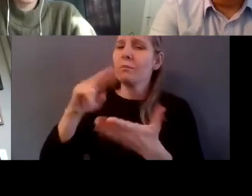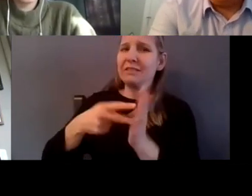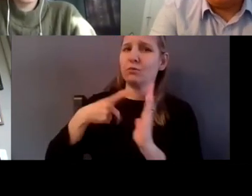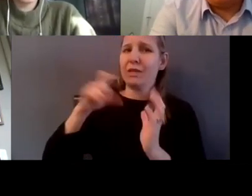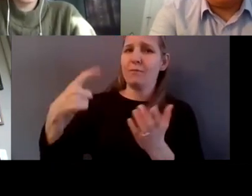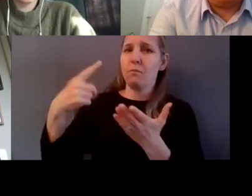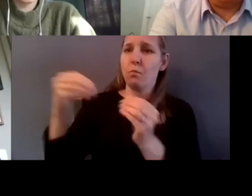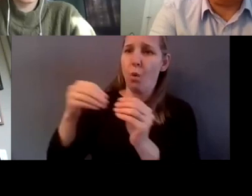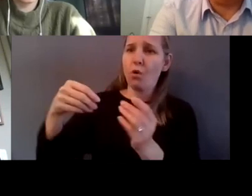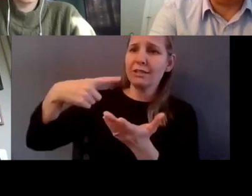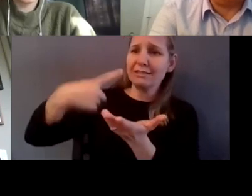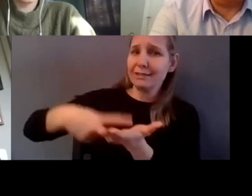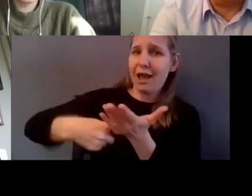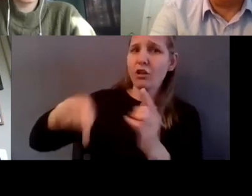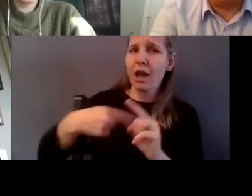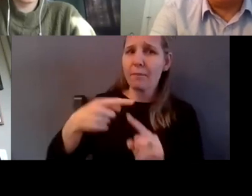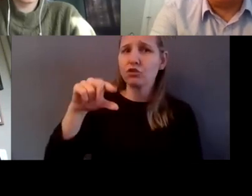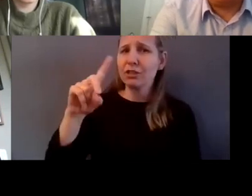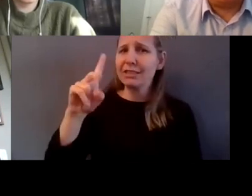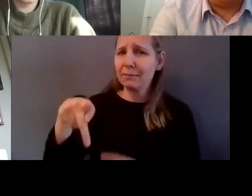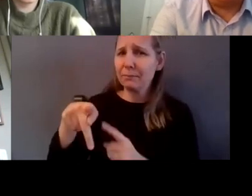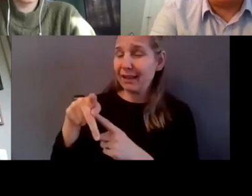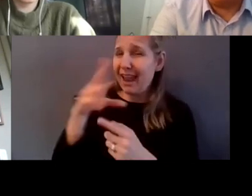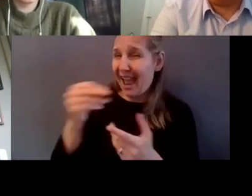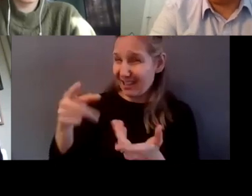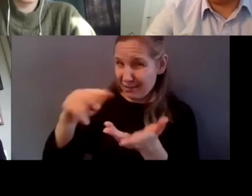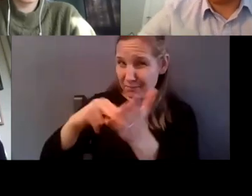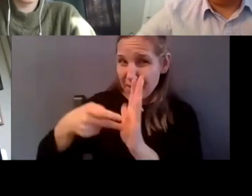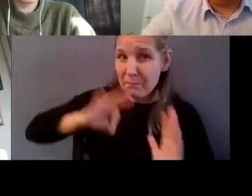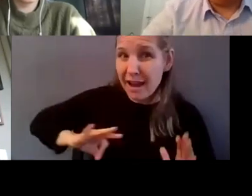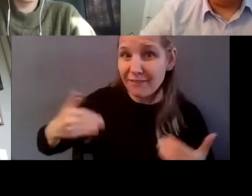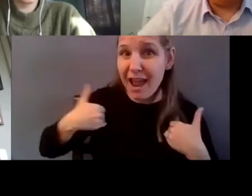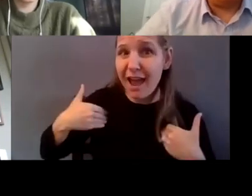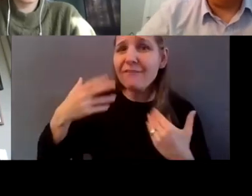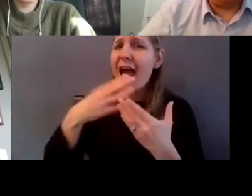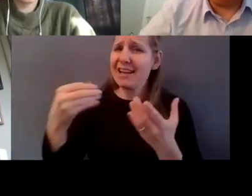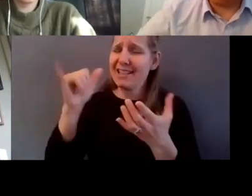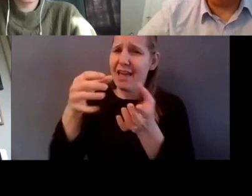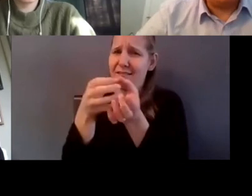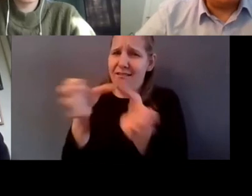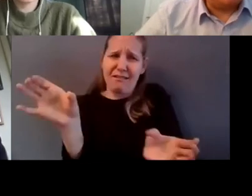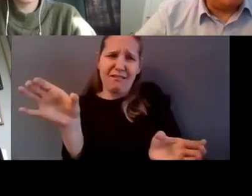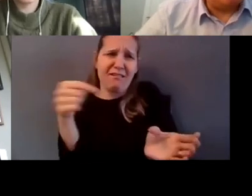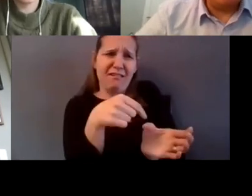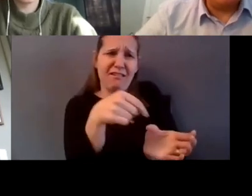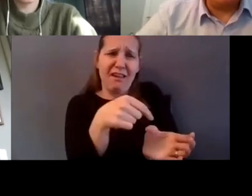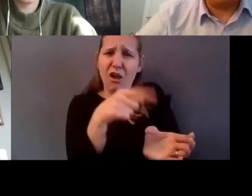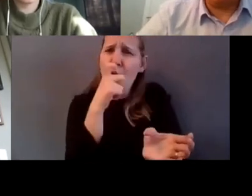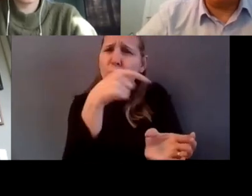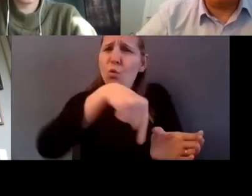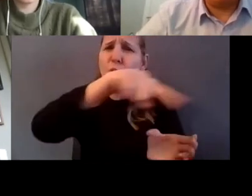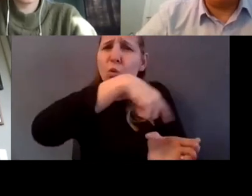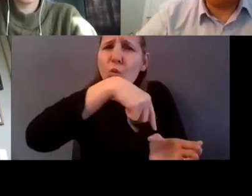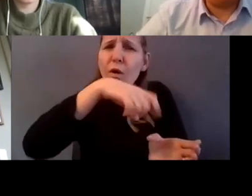who it benefits and who is marginalized as a result of this type of regime. So I invite you to look at